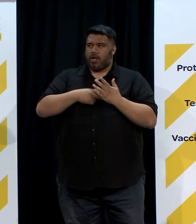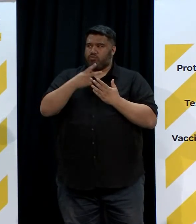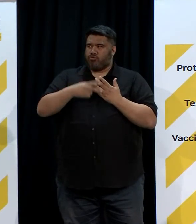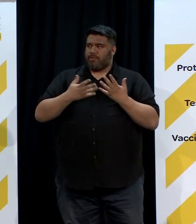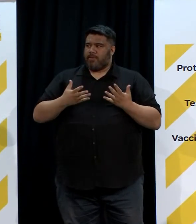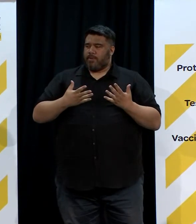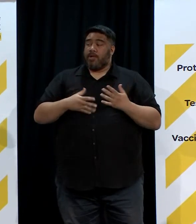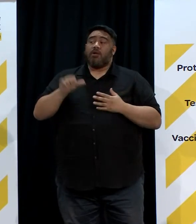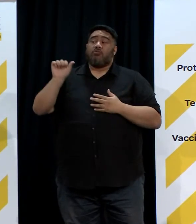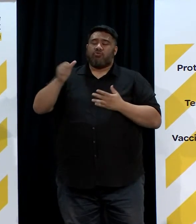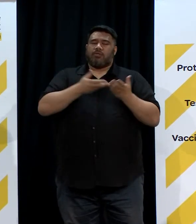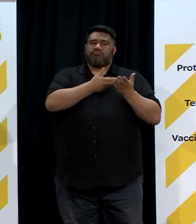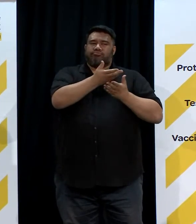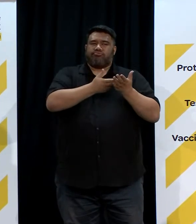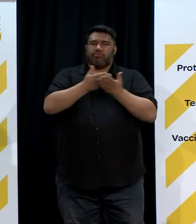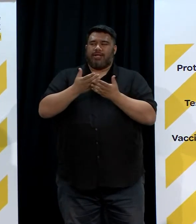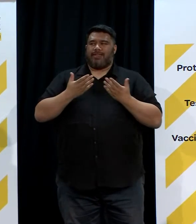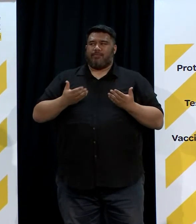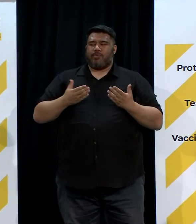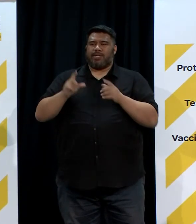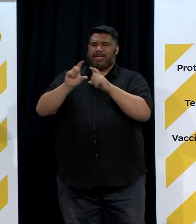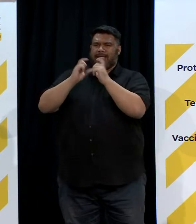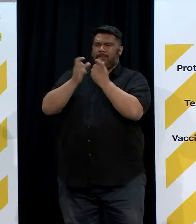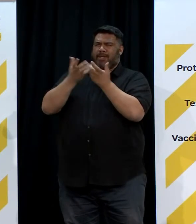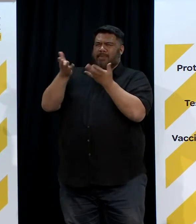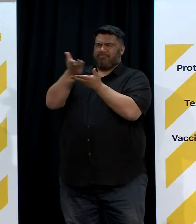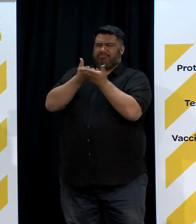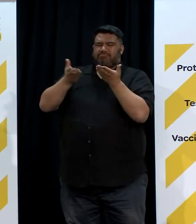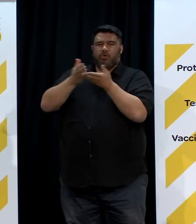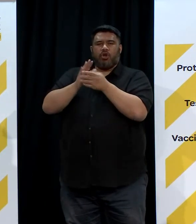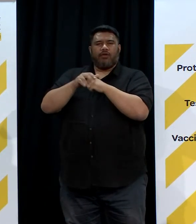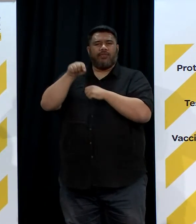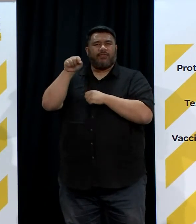speak. As you can imagine, Cabinet's been discussing issues to do with